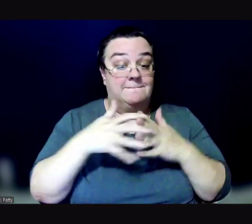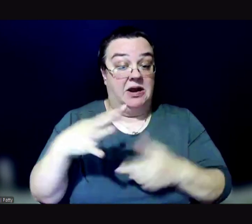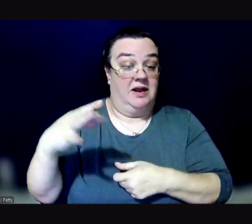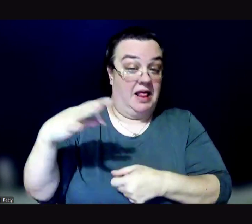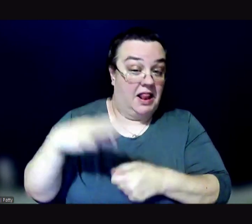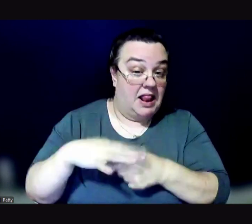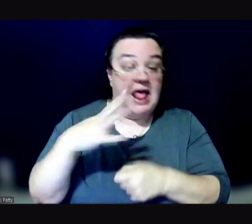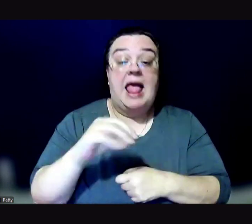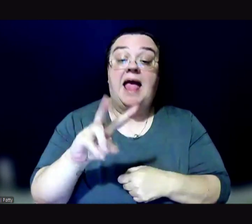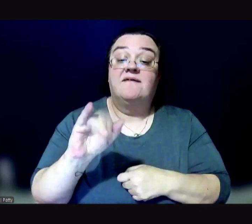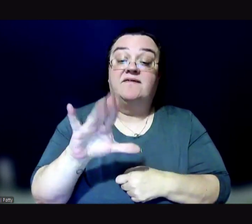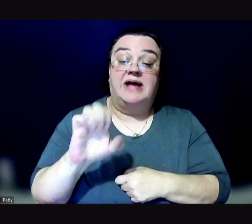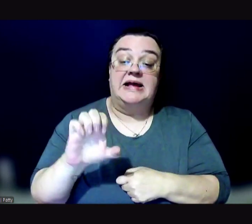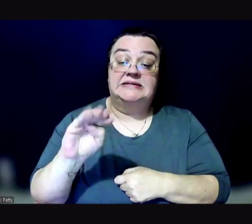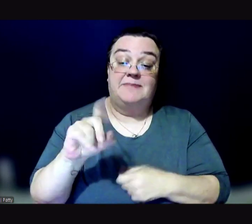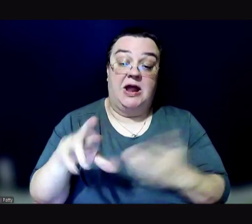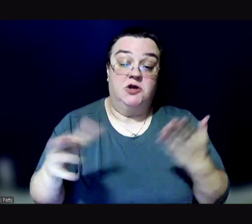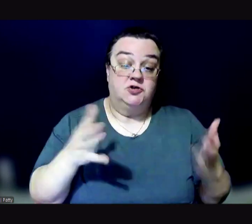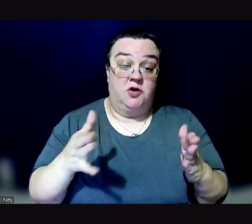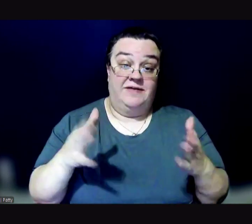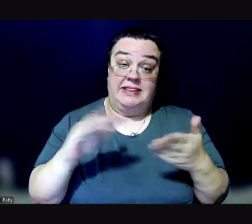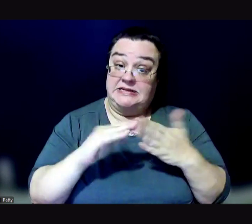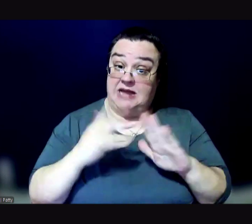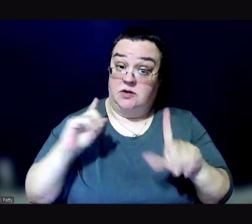serving the town since 2019.